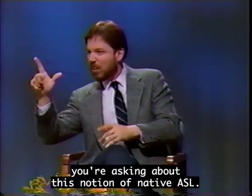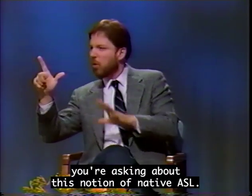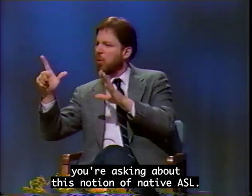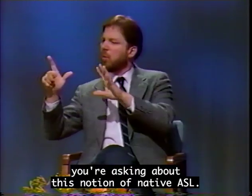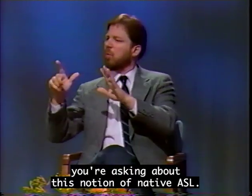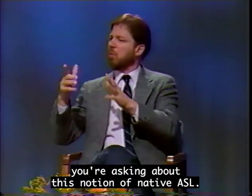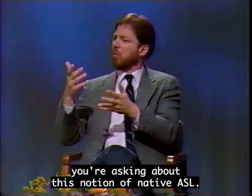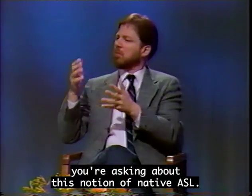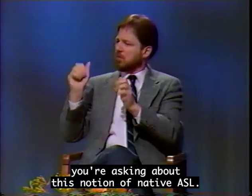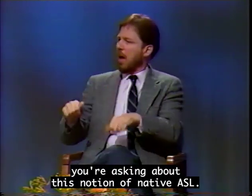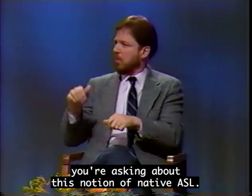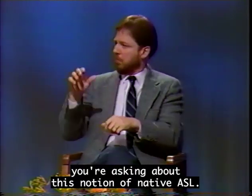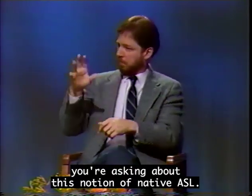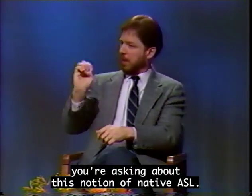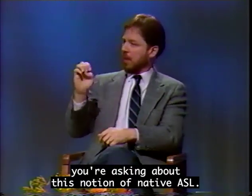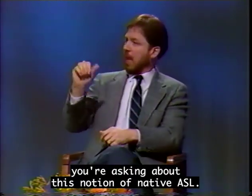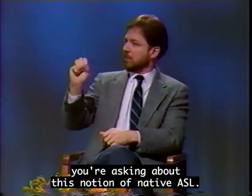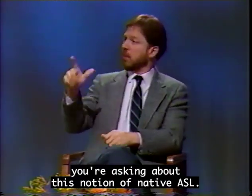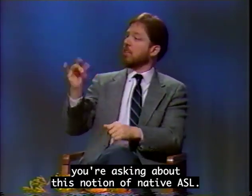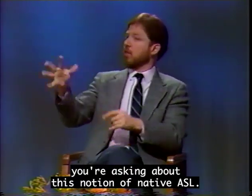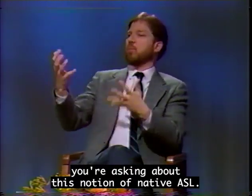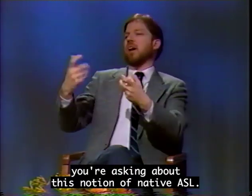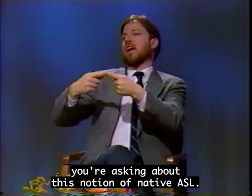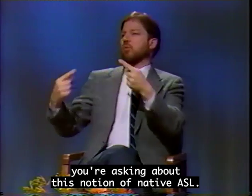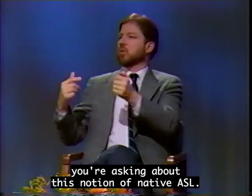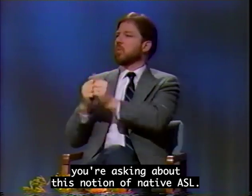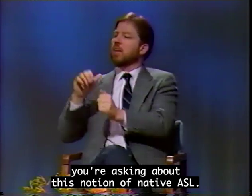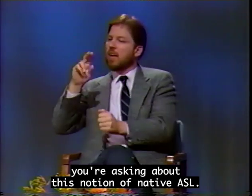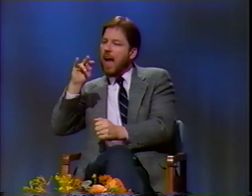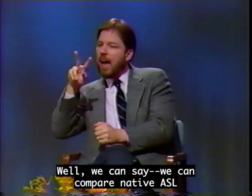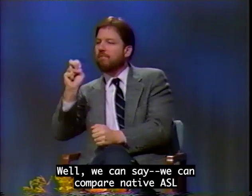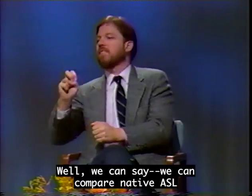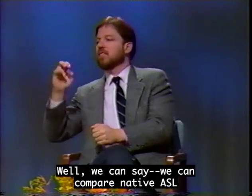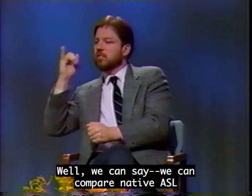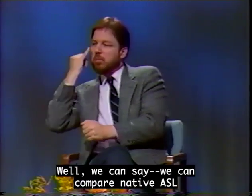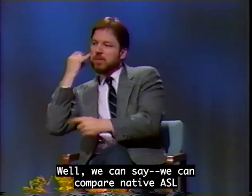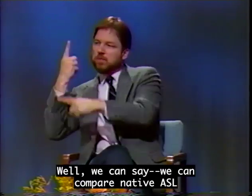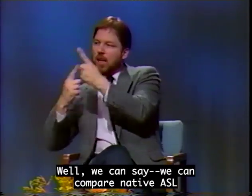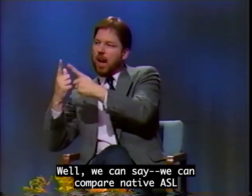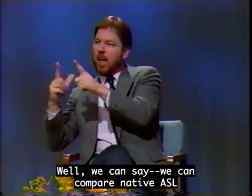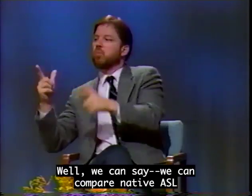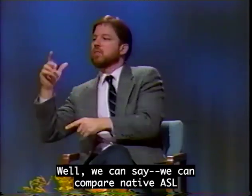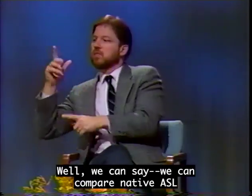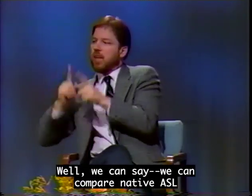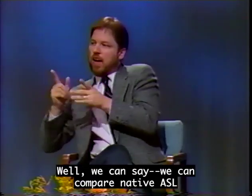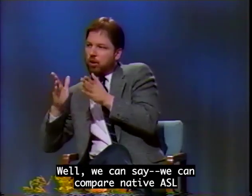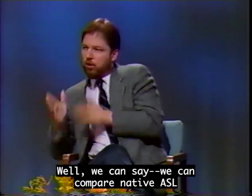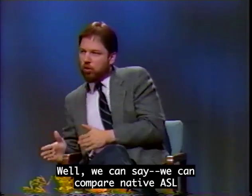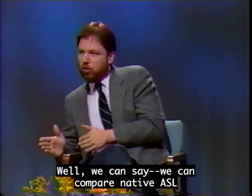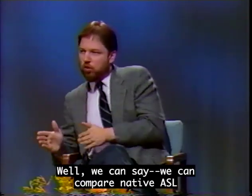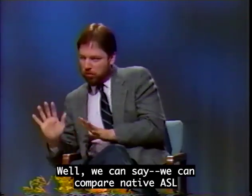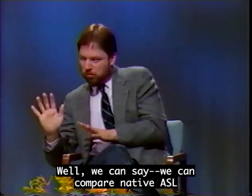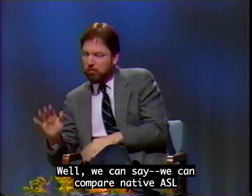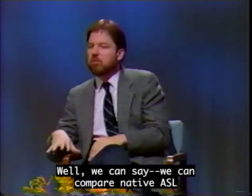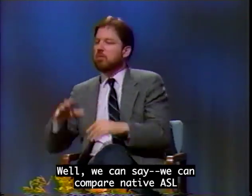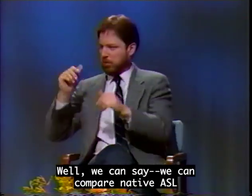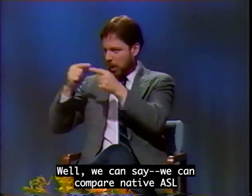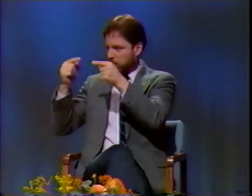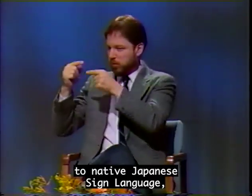you're asking about this notion of native ASL. Well, we can say we can compare native ASL